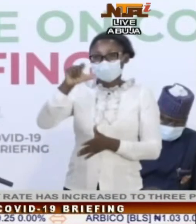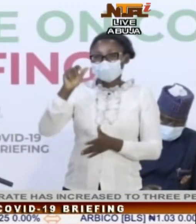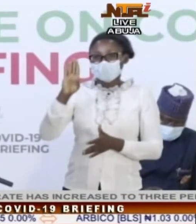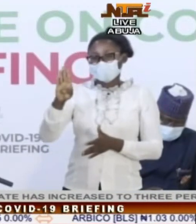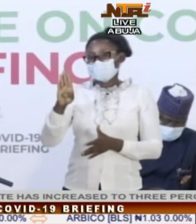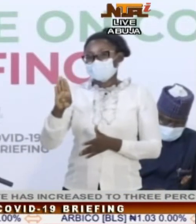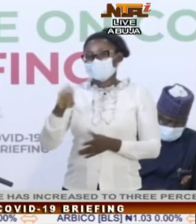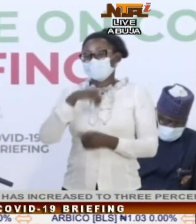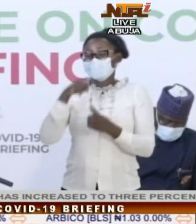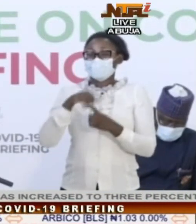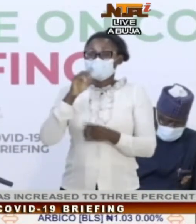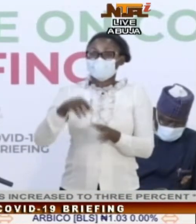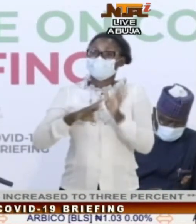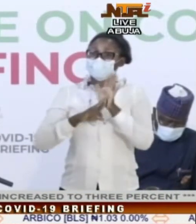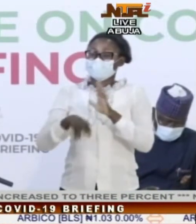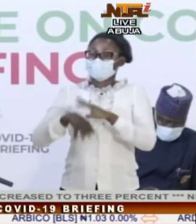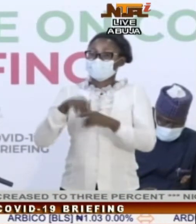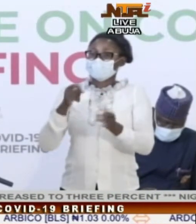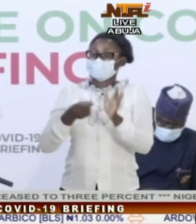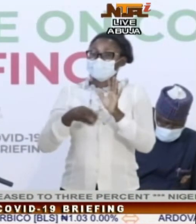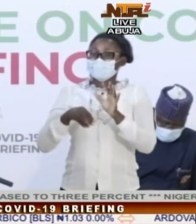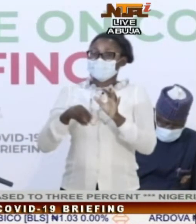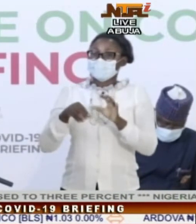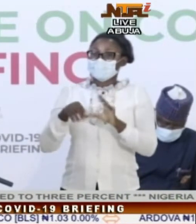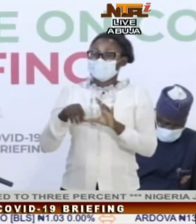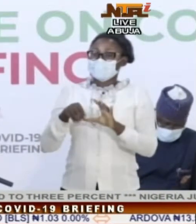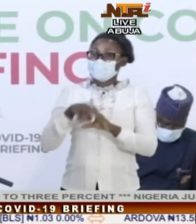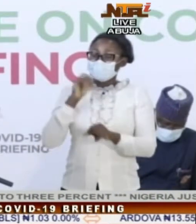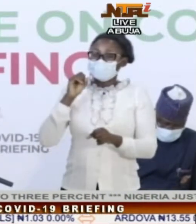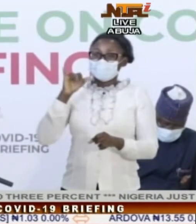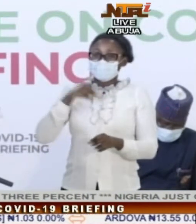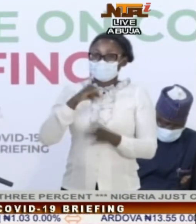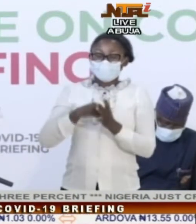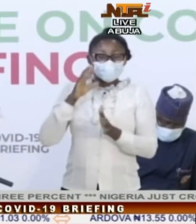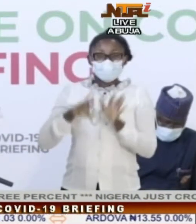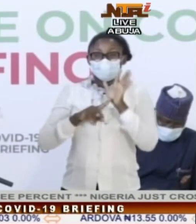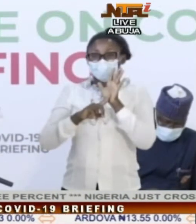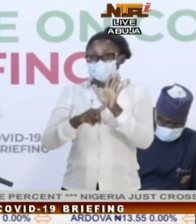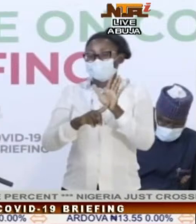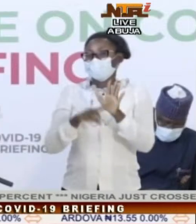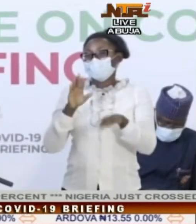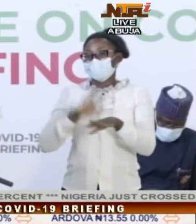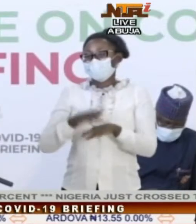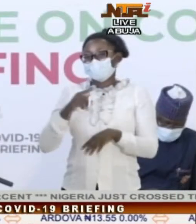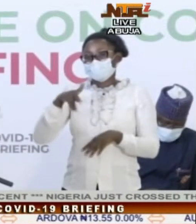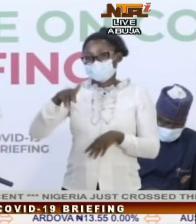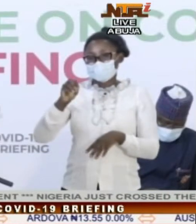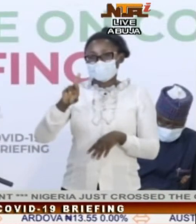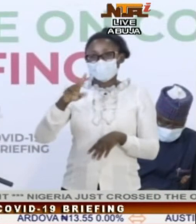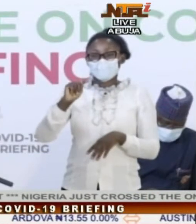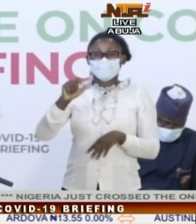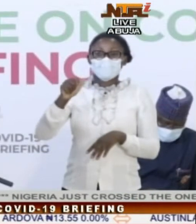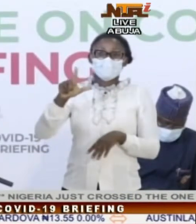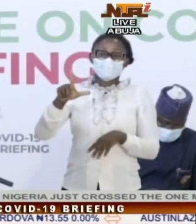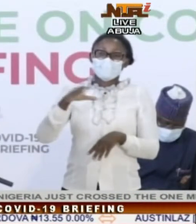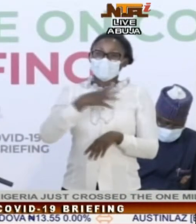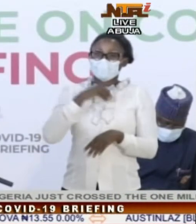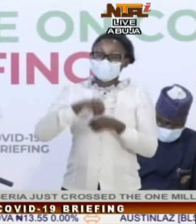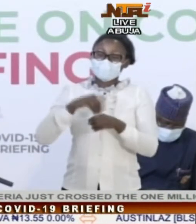your result comes out, it will reflect the QR code you have. And in future, in the